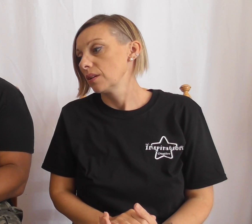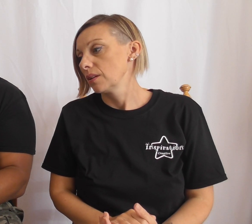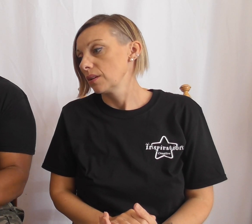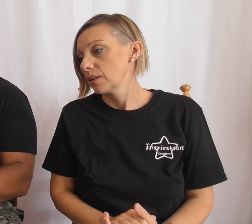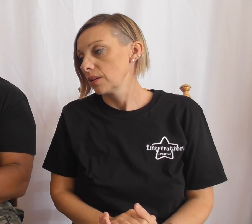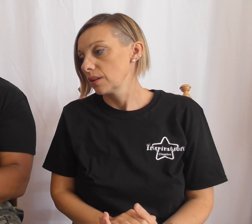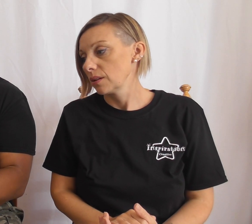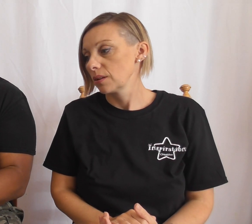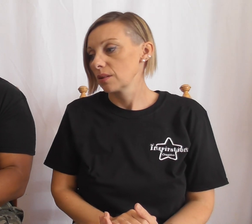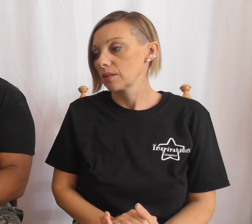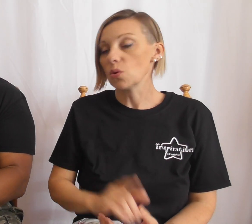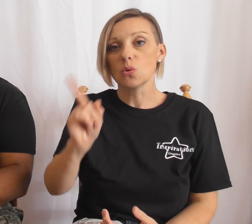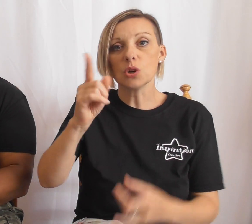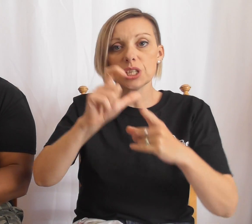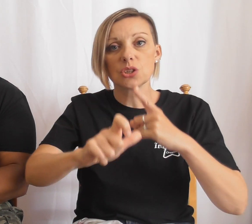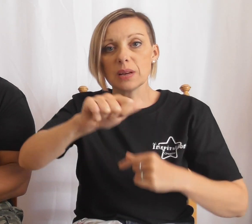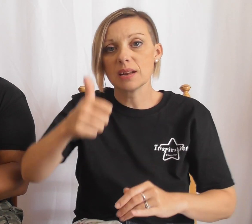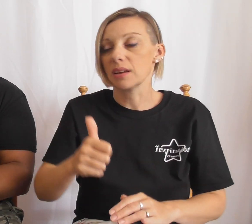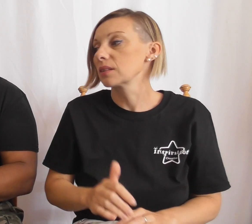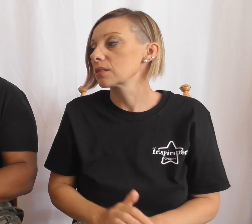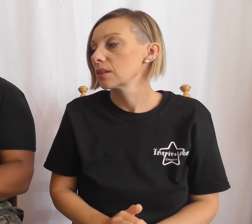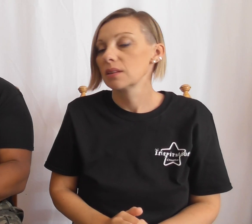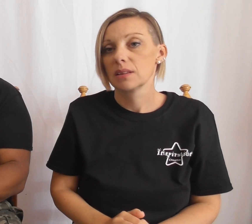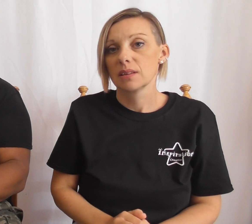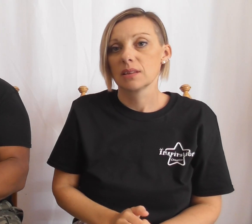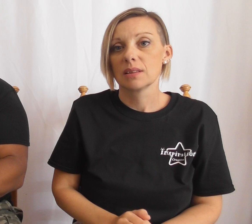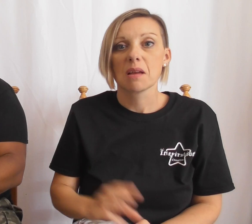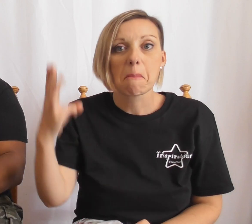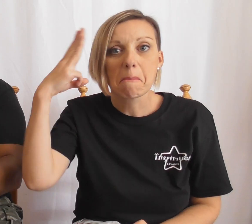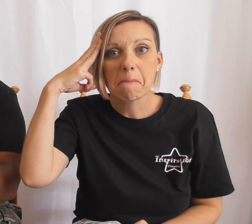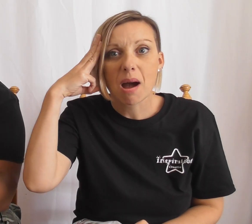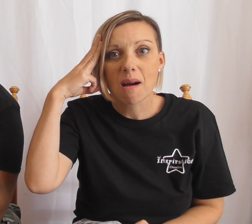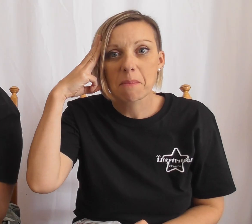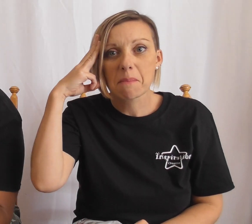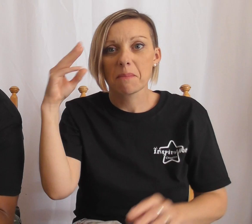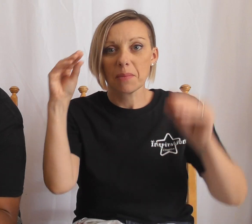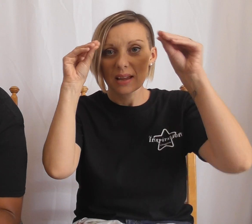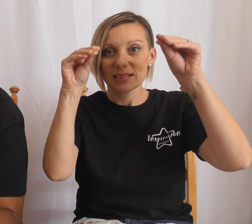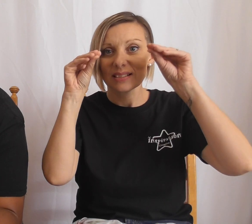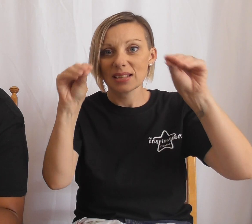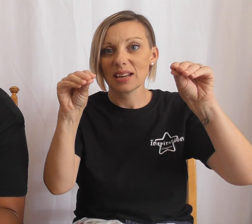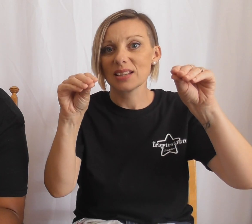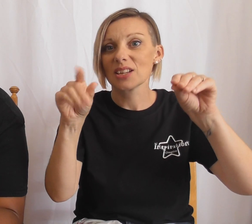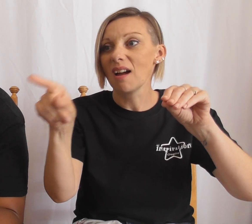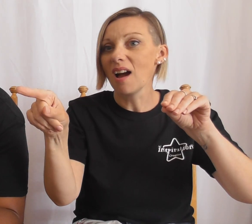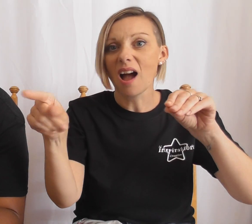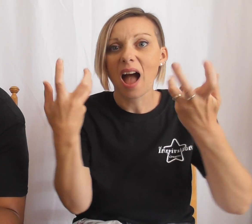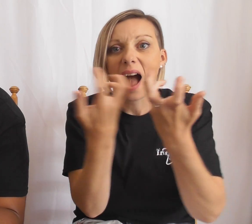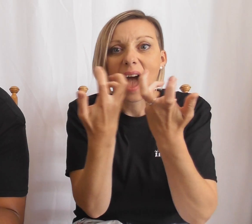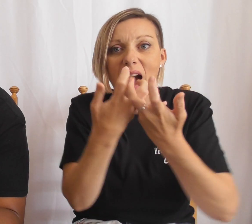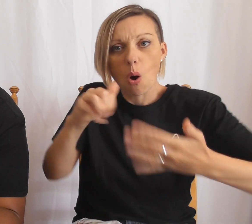Yep. Oh, what's she doing next? Oh, Mum's teaching him, showing him how to iron.